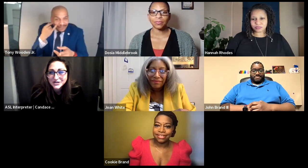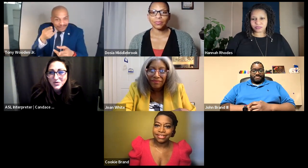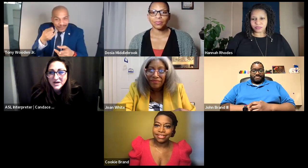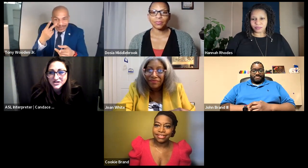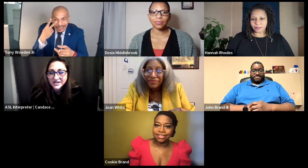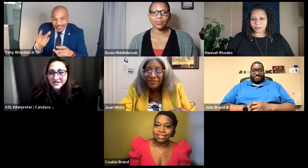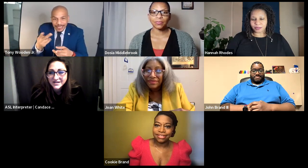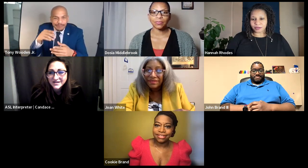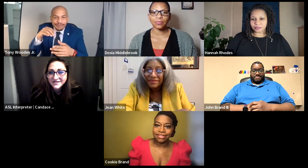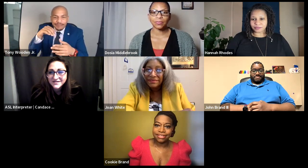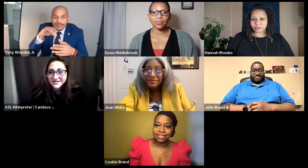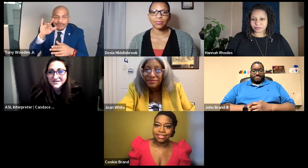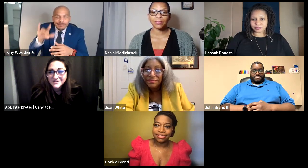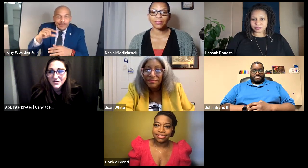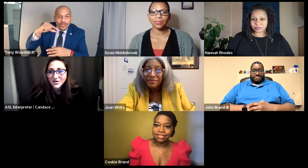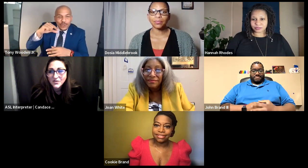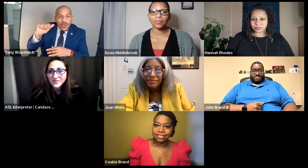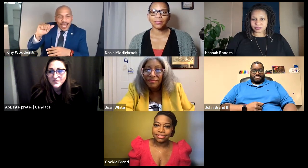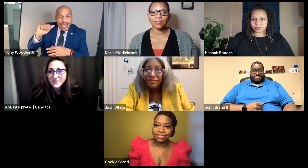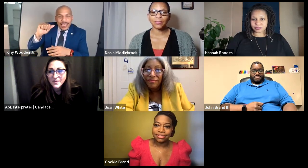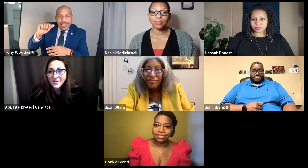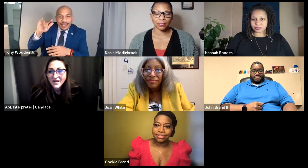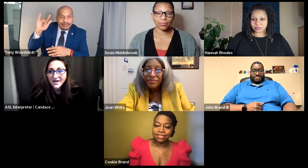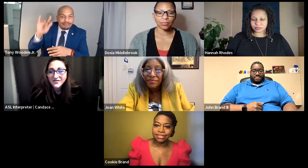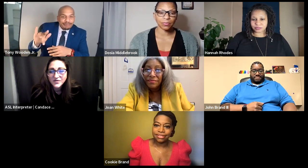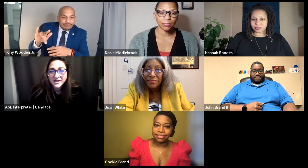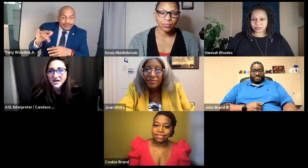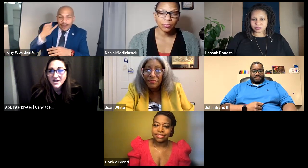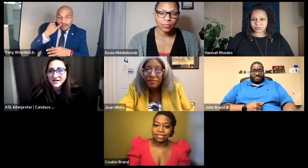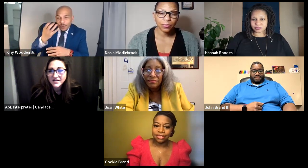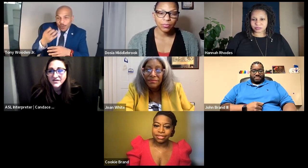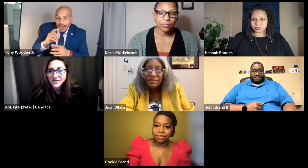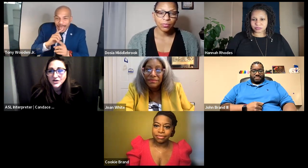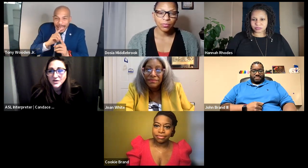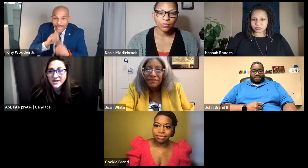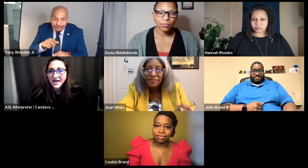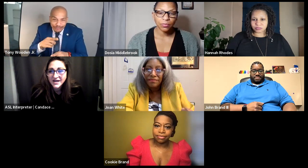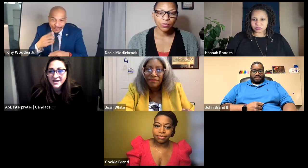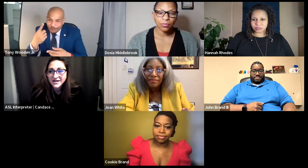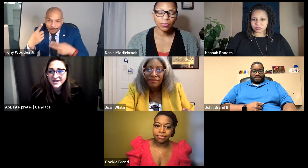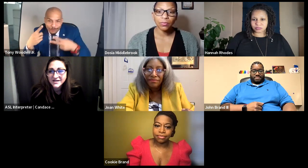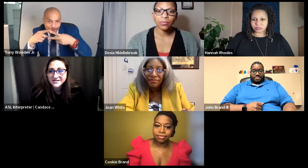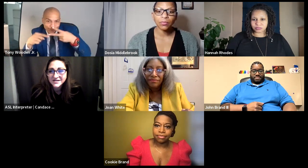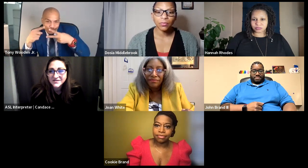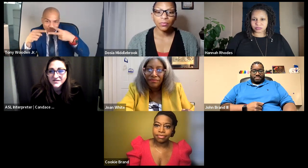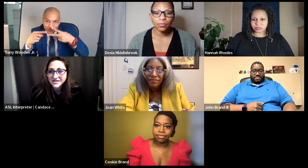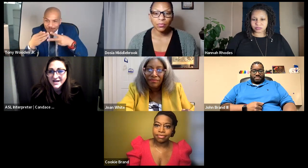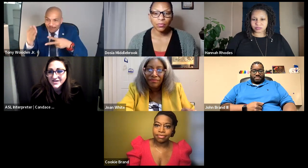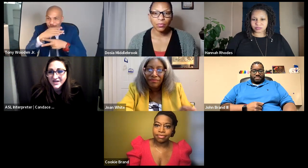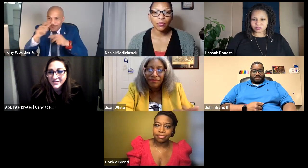good question. So if we can click on the Q&A and see if there's anything